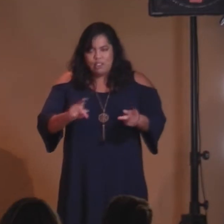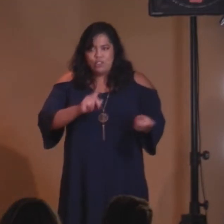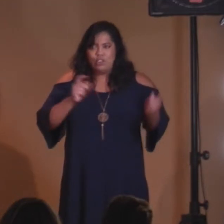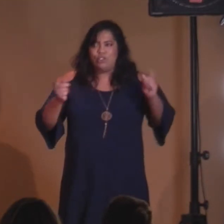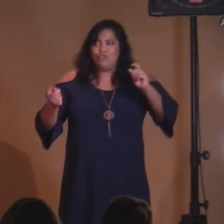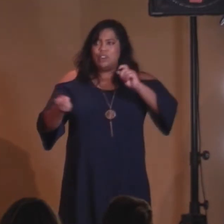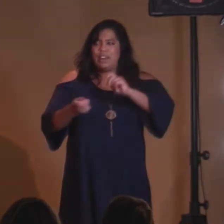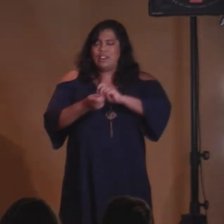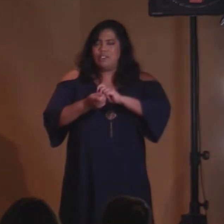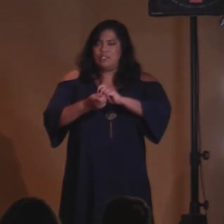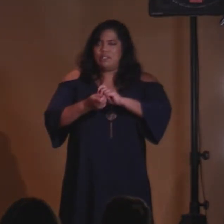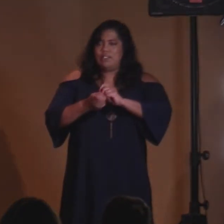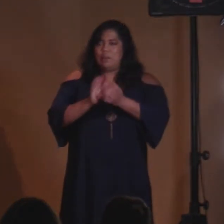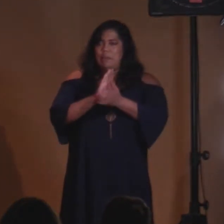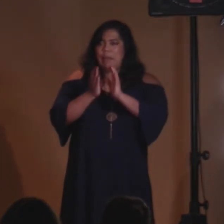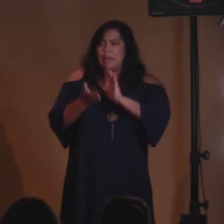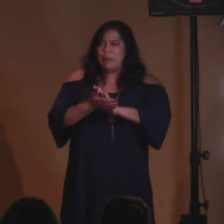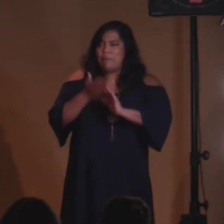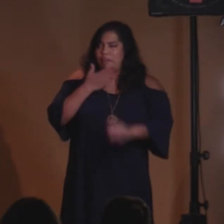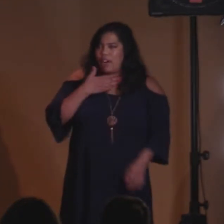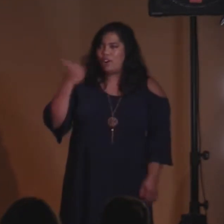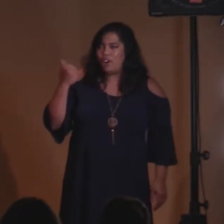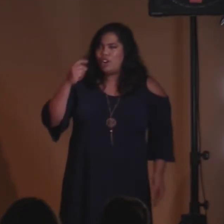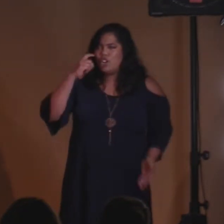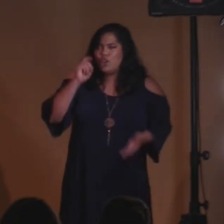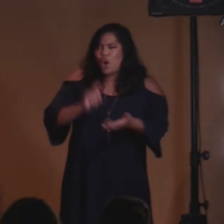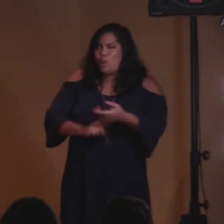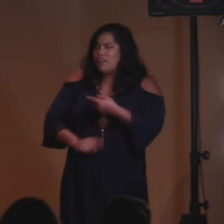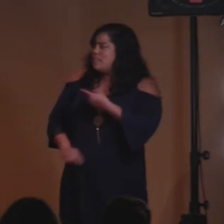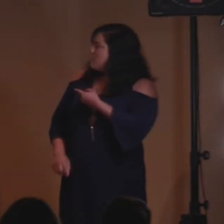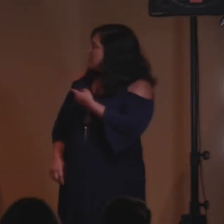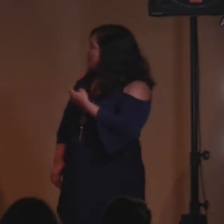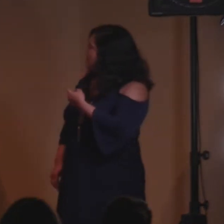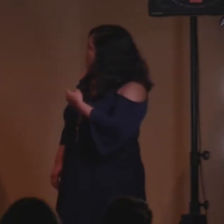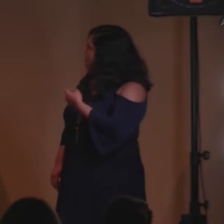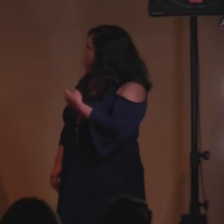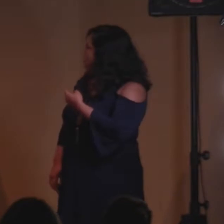Question. Anybody recognize any of these people?